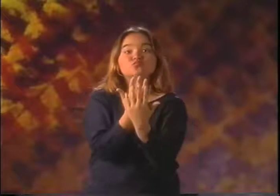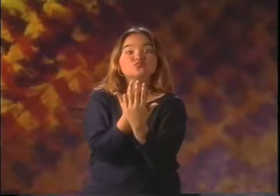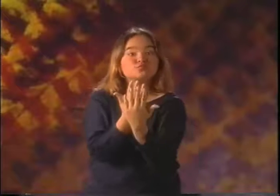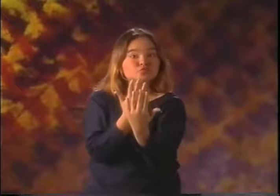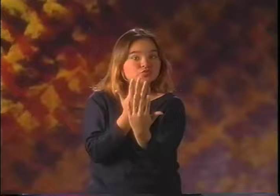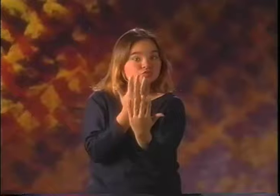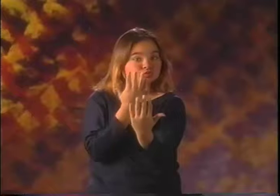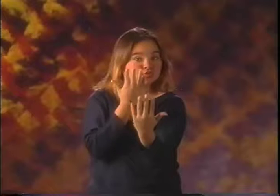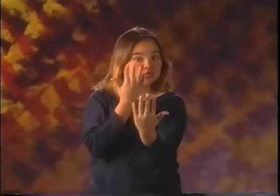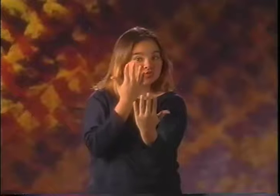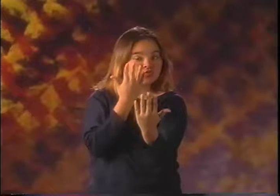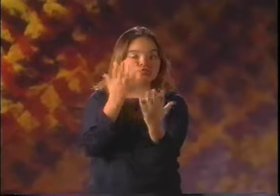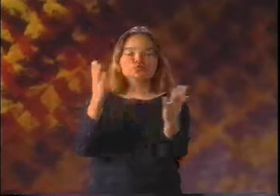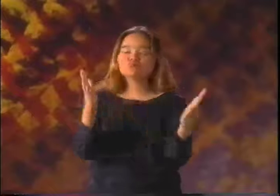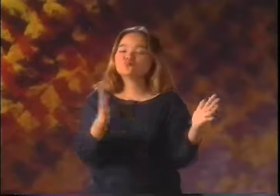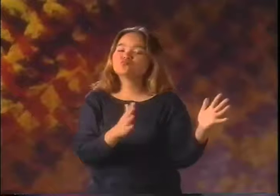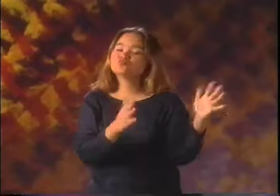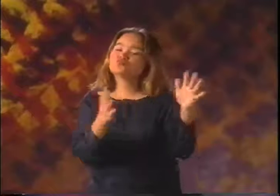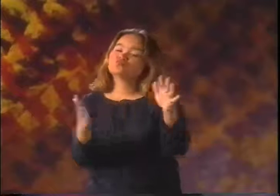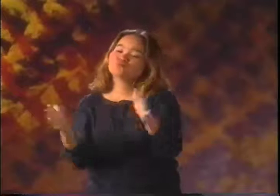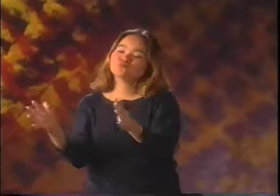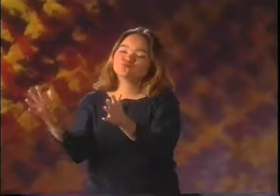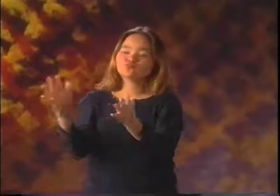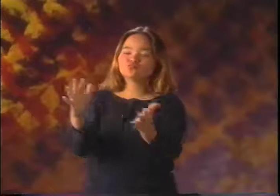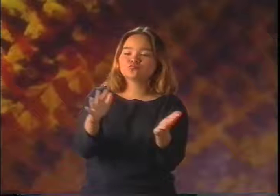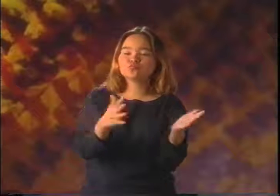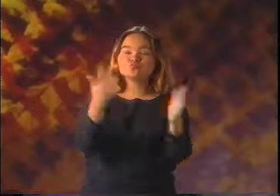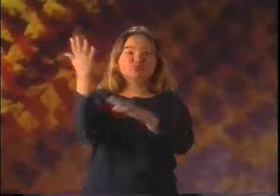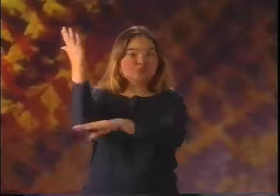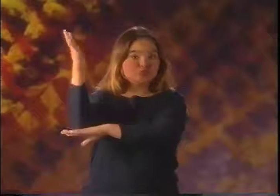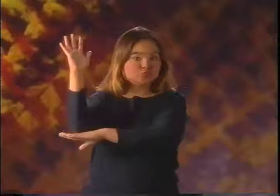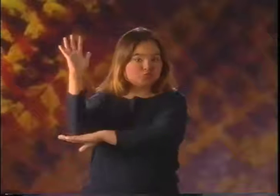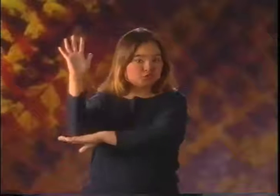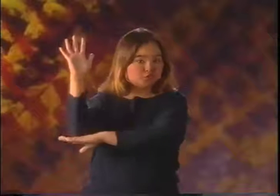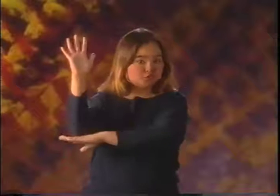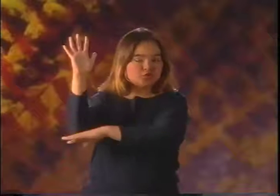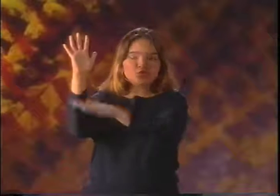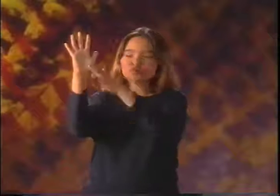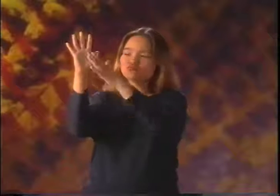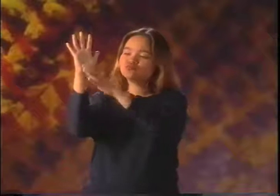Grass in a row. Blows gently in the breeze.